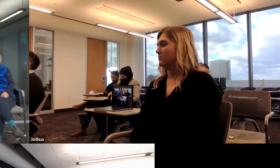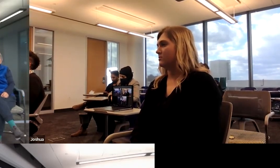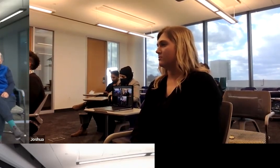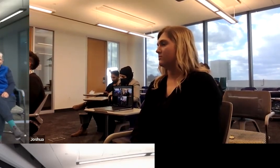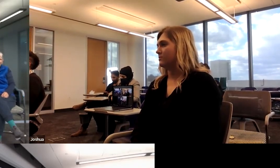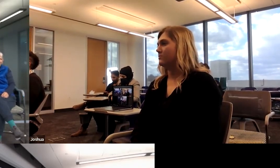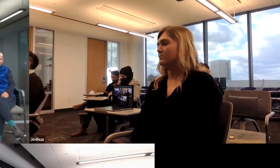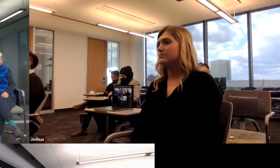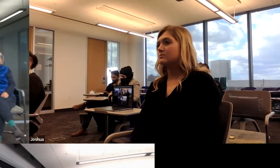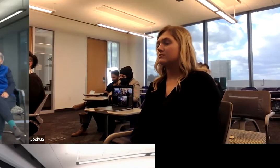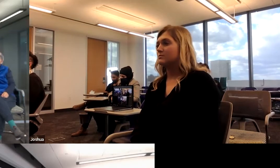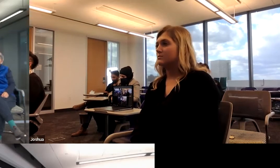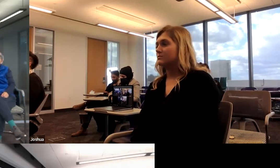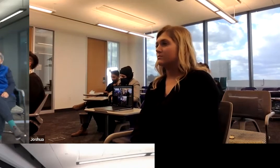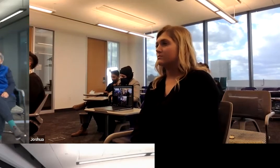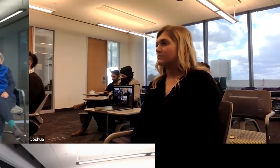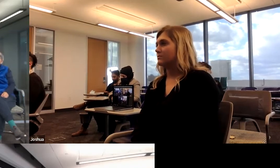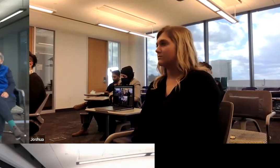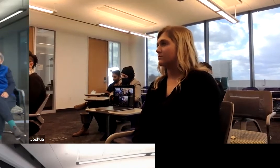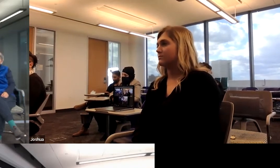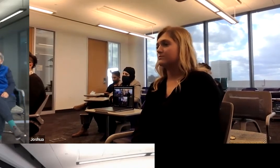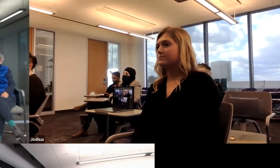a really nice benefit for sure.